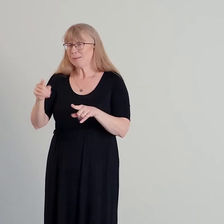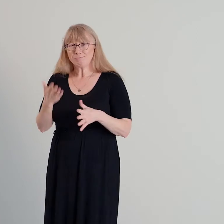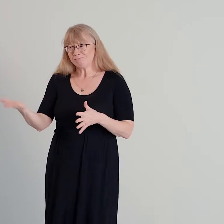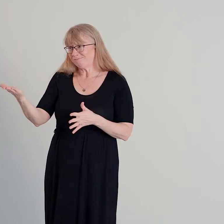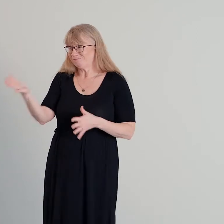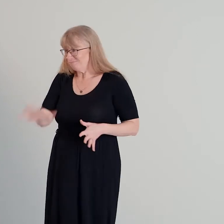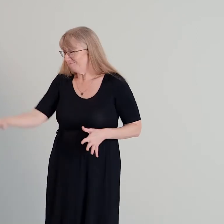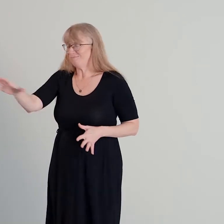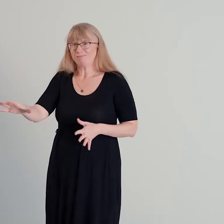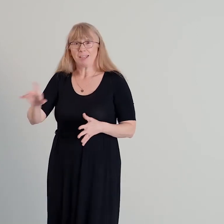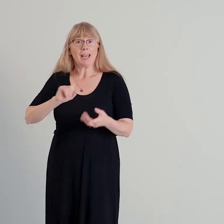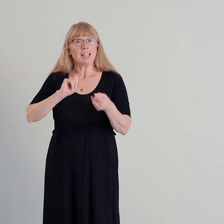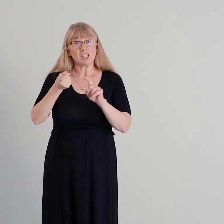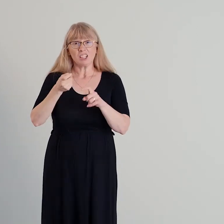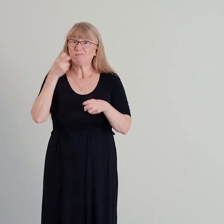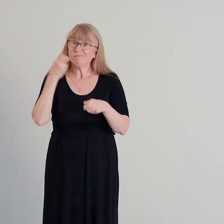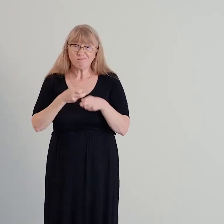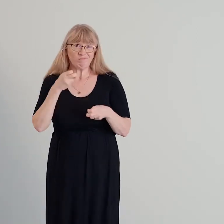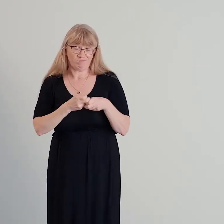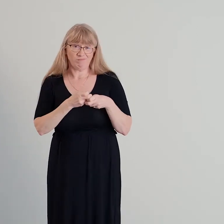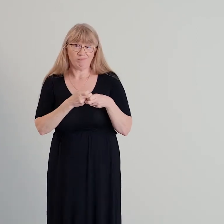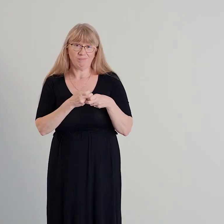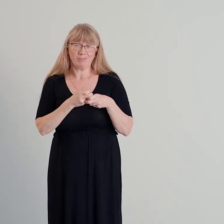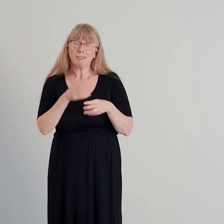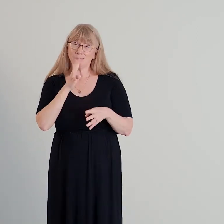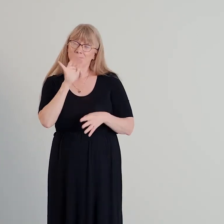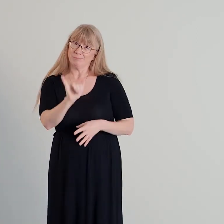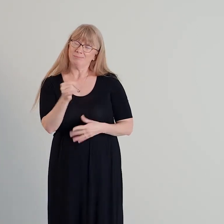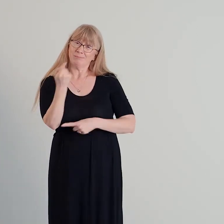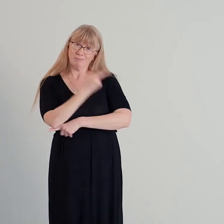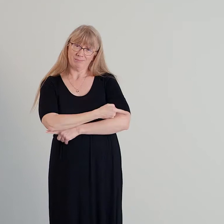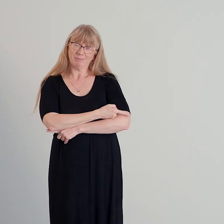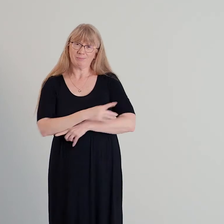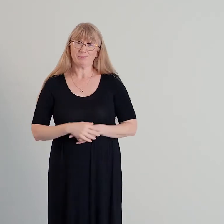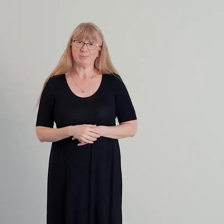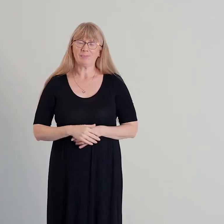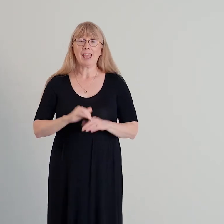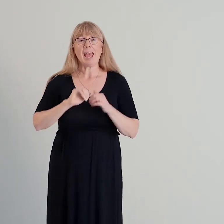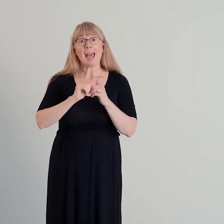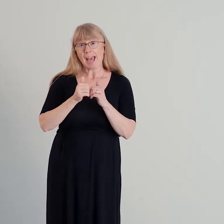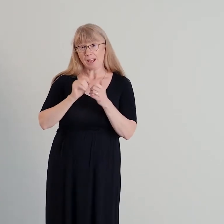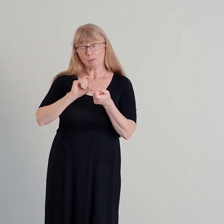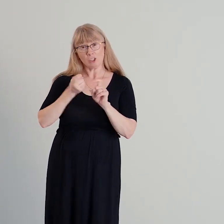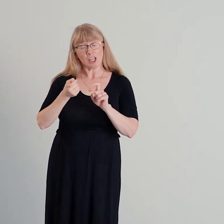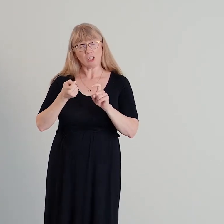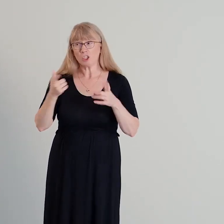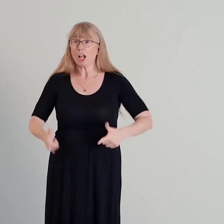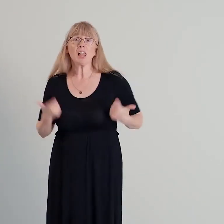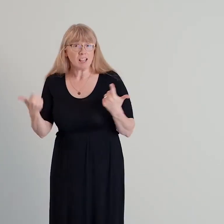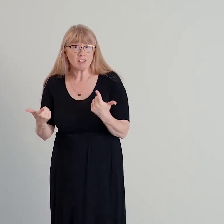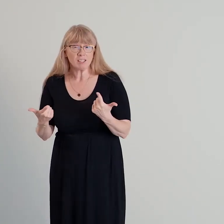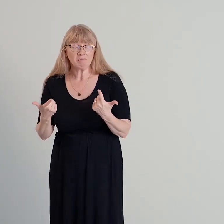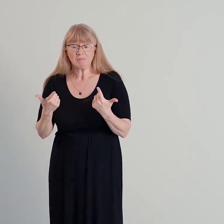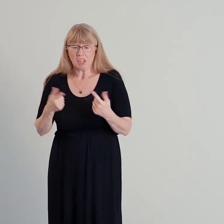us, change is really difficult. And that's what we're really talking about today. How do we change our lives? How do we